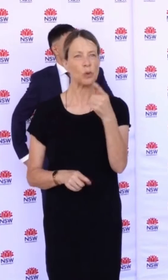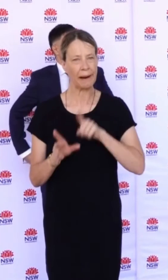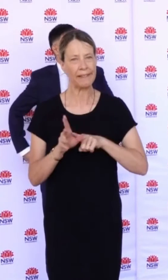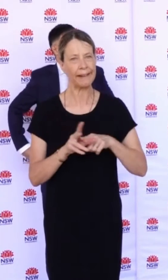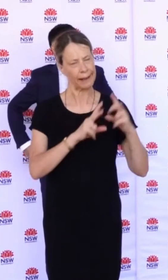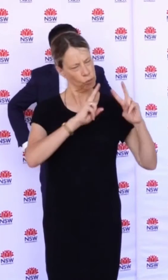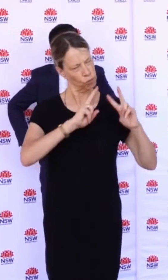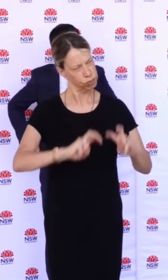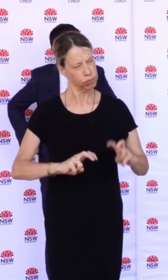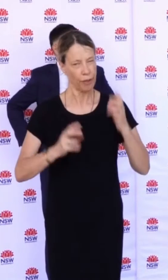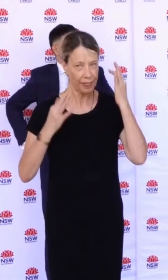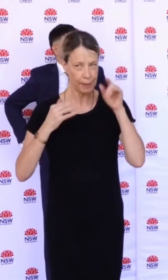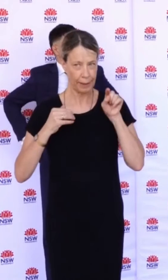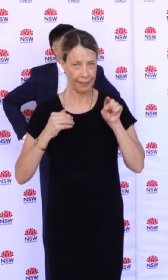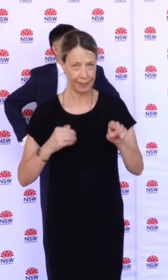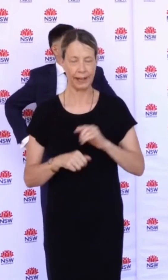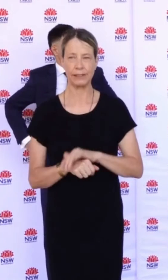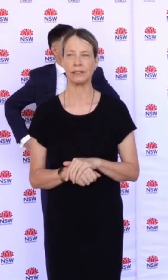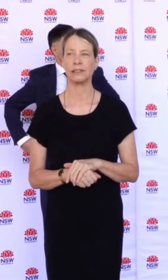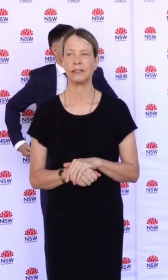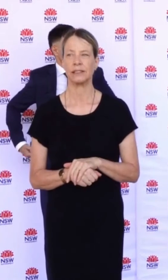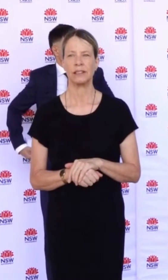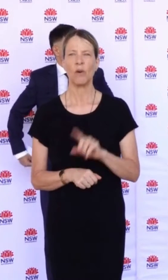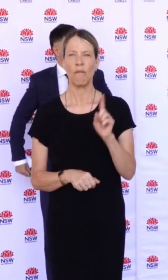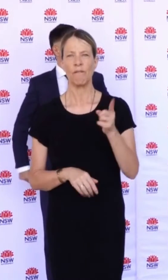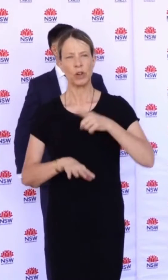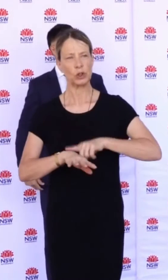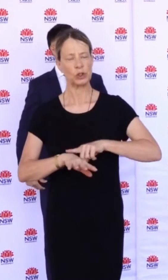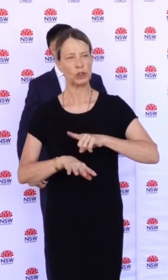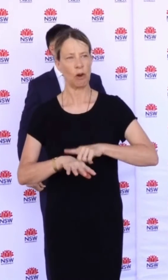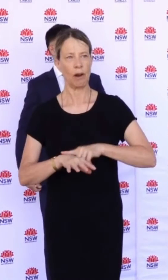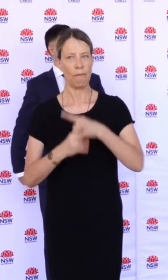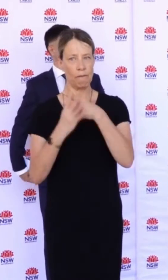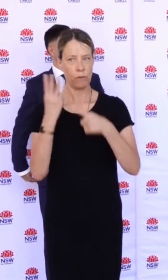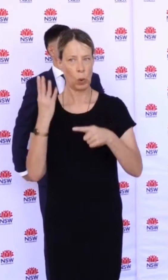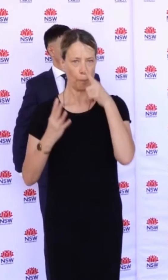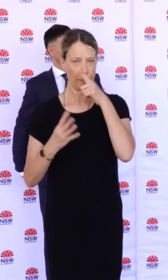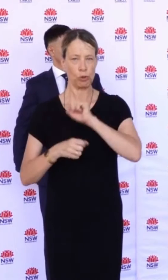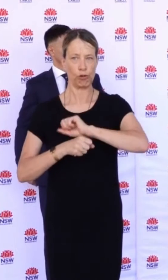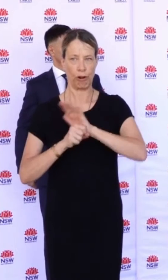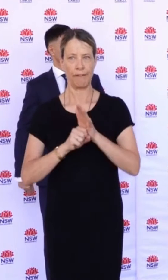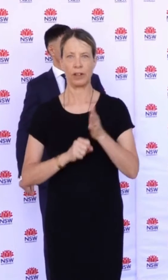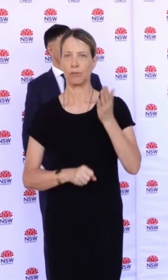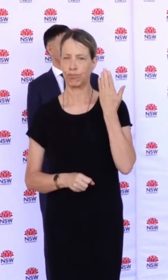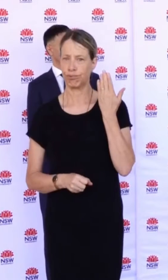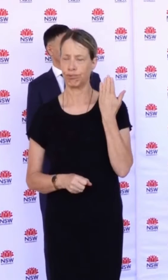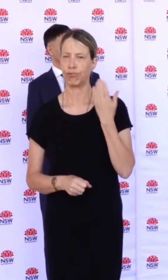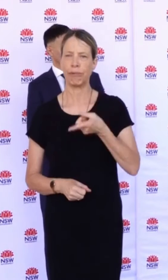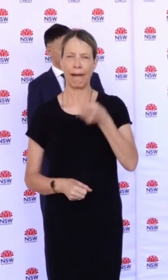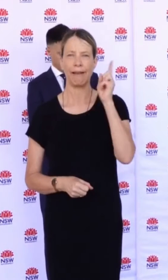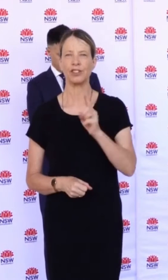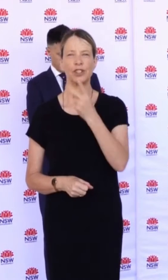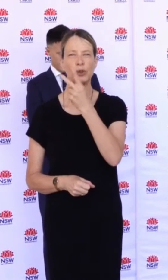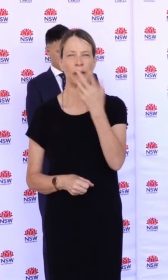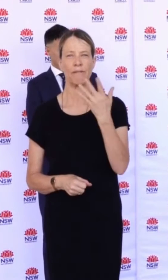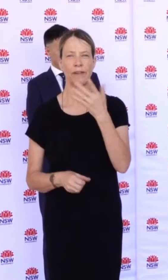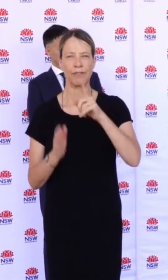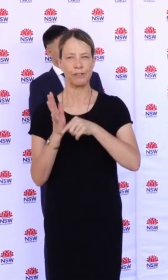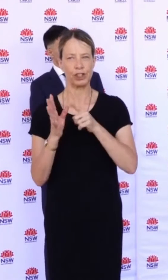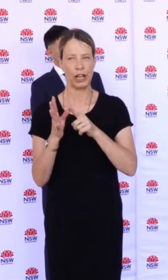It was the 25th of January that we had our first 4 cases. And on any one